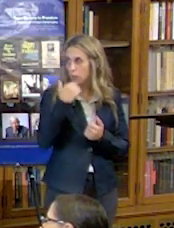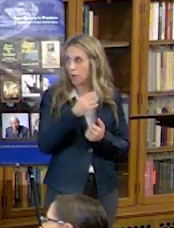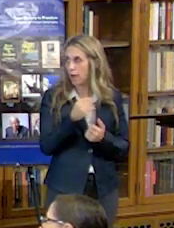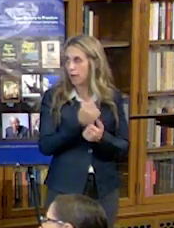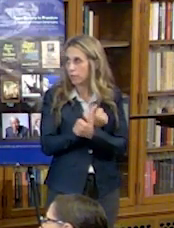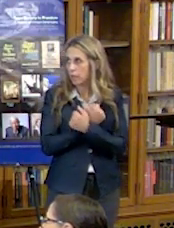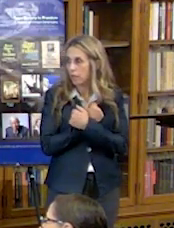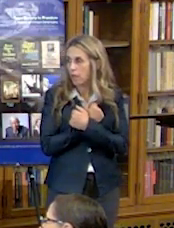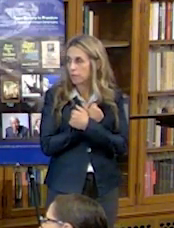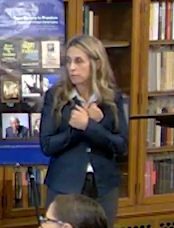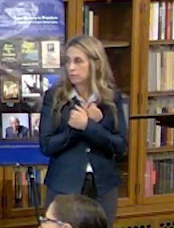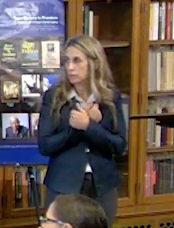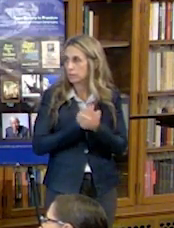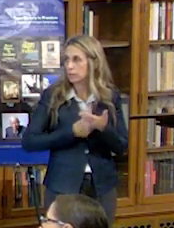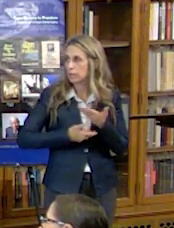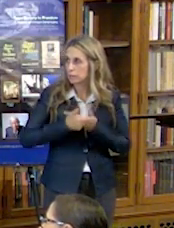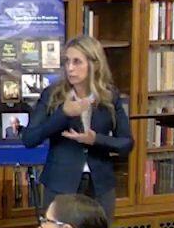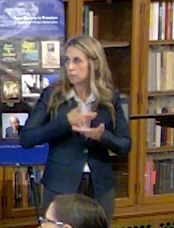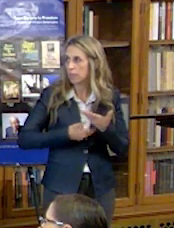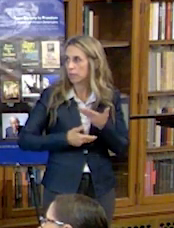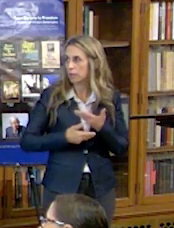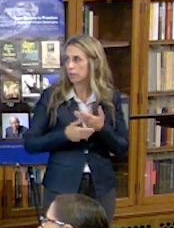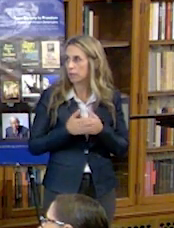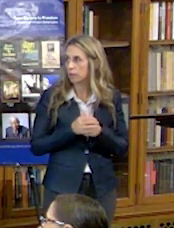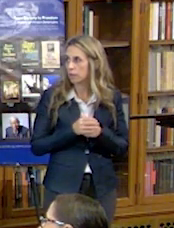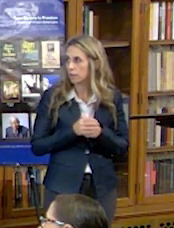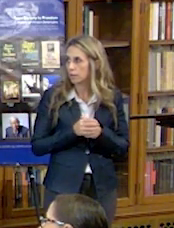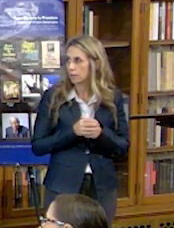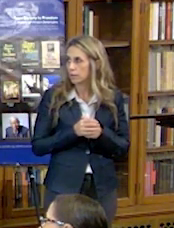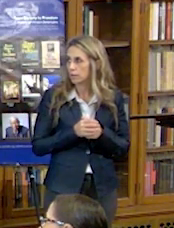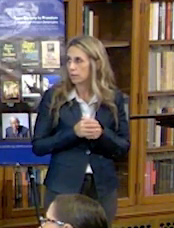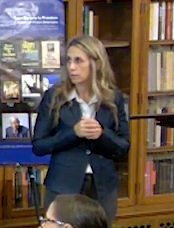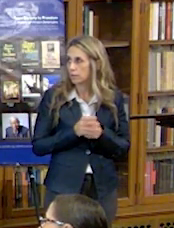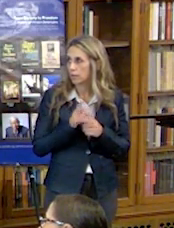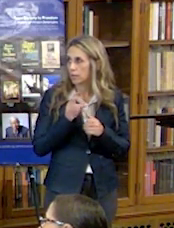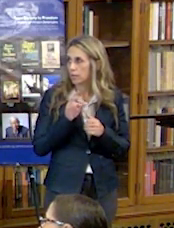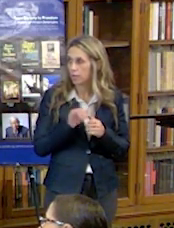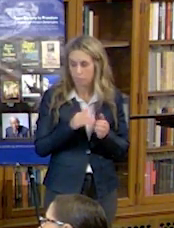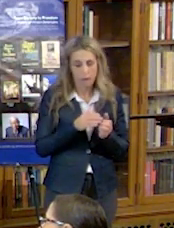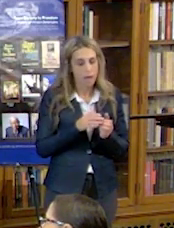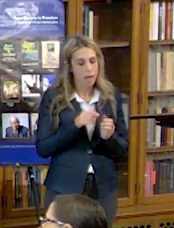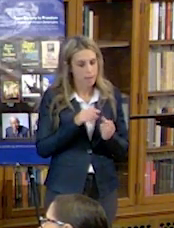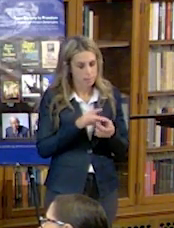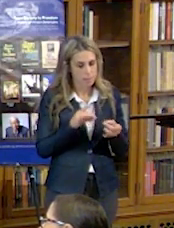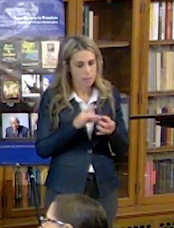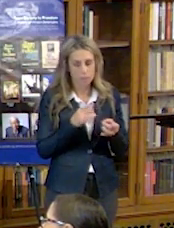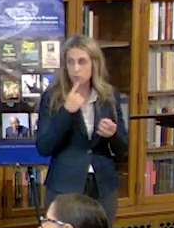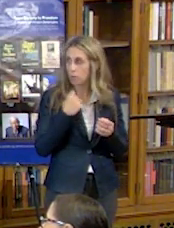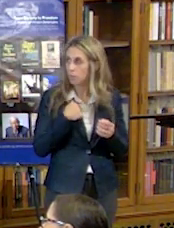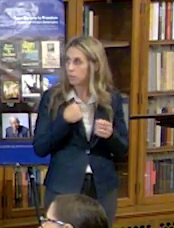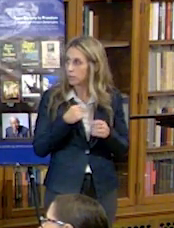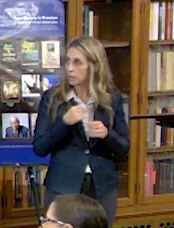loved intimately essentially this text told me that church was never simply